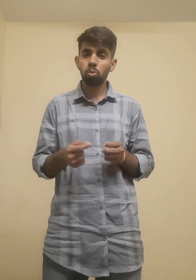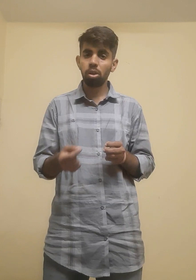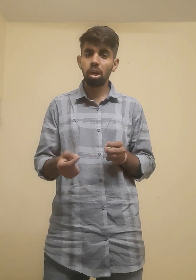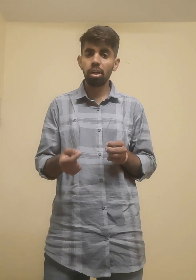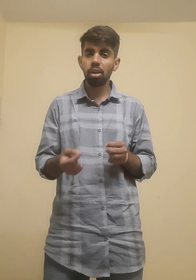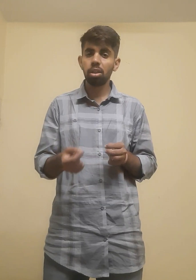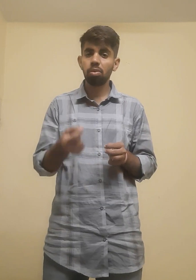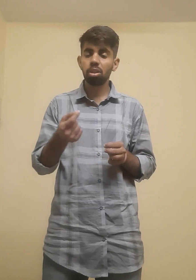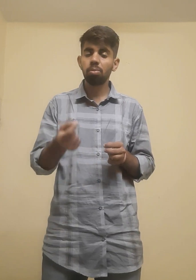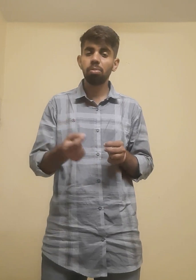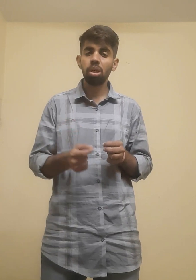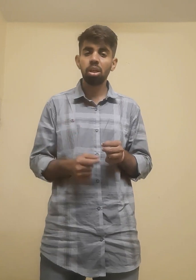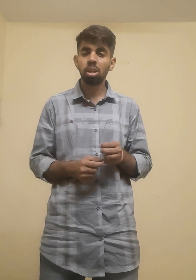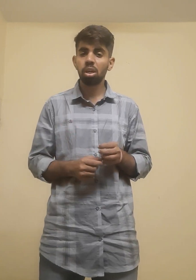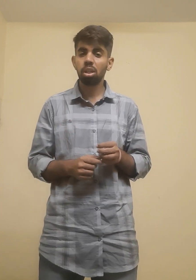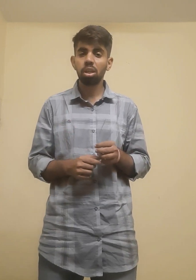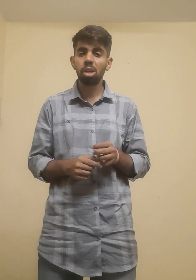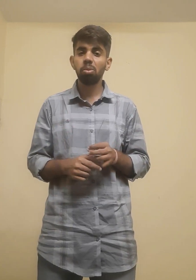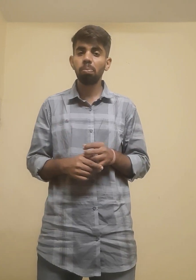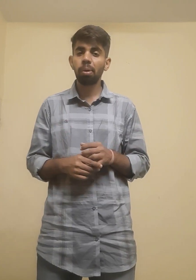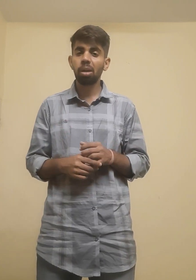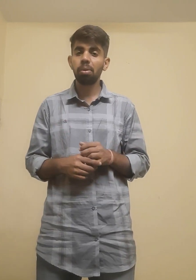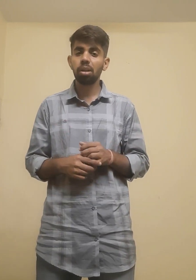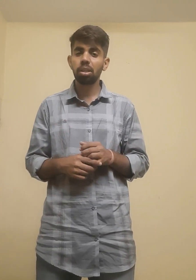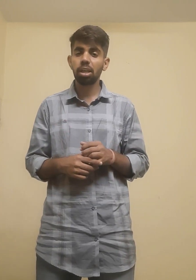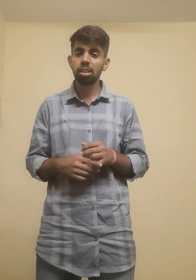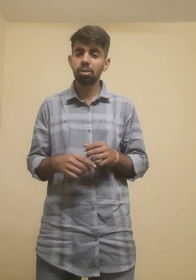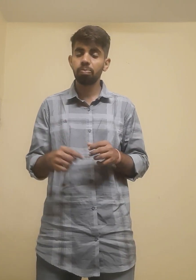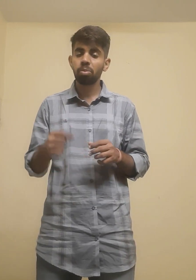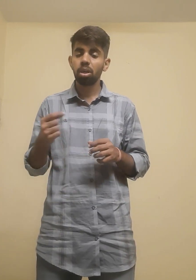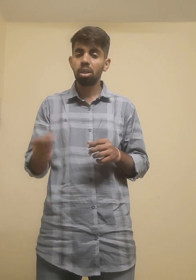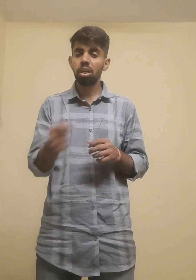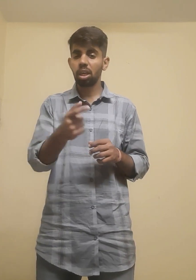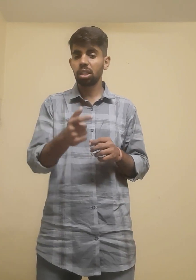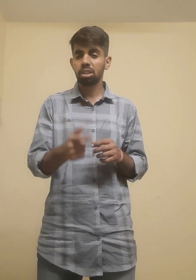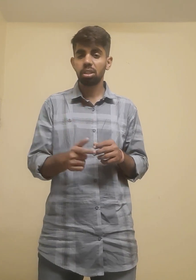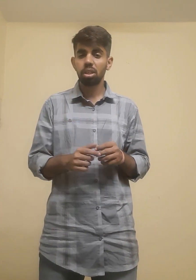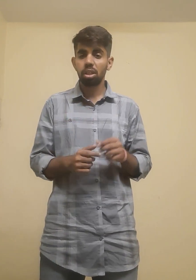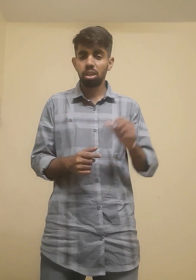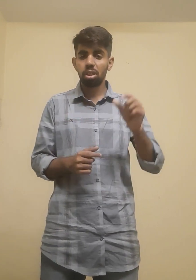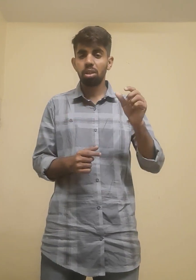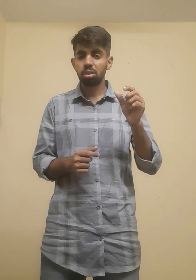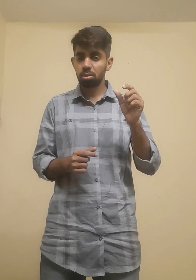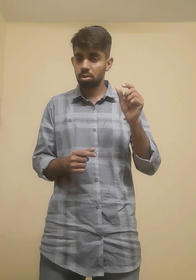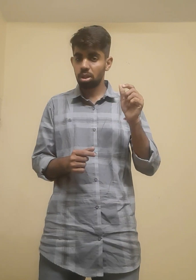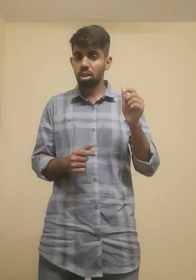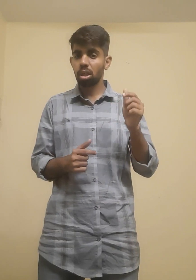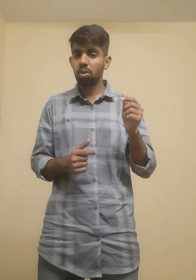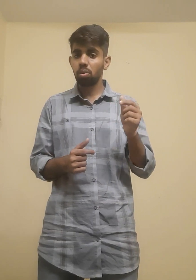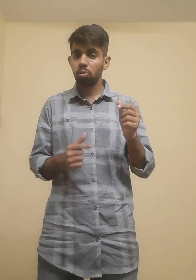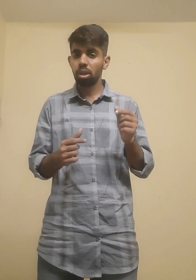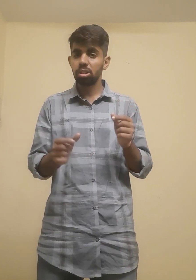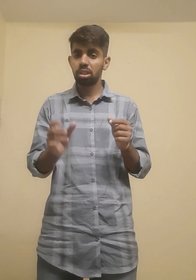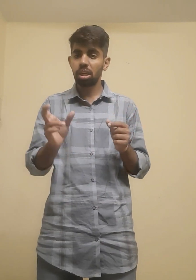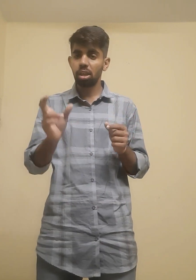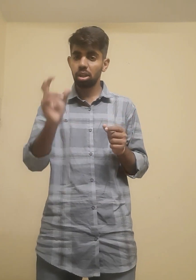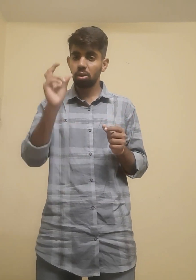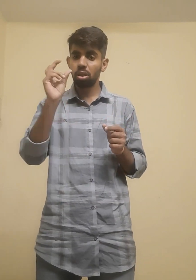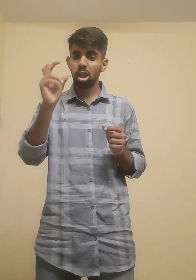we write the name of parameter, that is int x. uh, Now we can see that the name